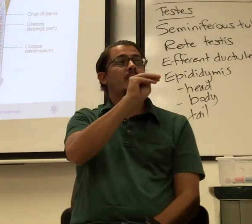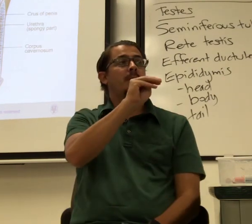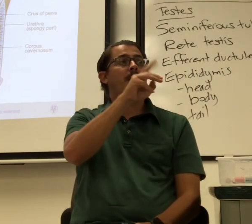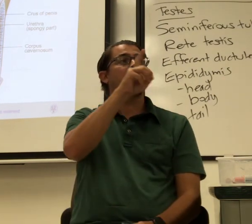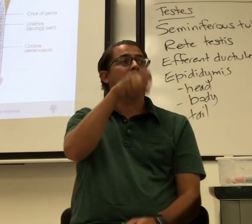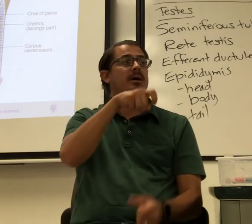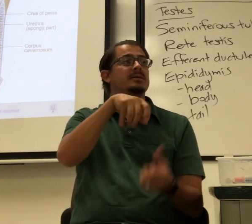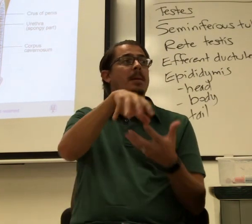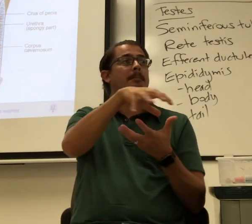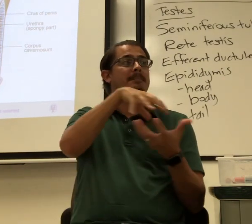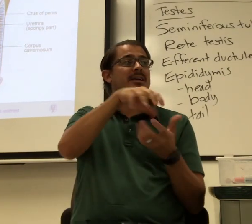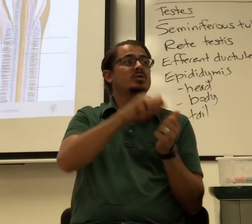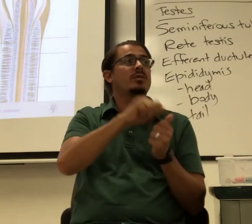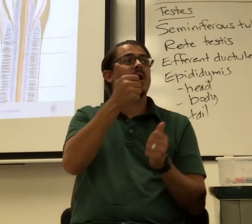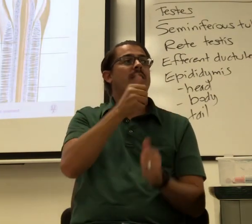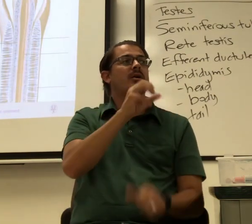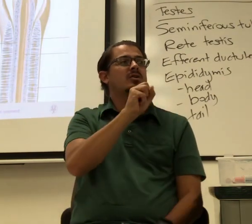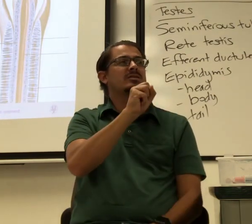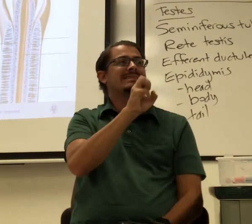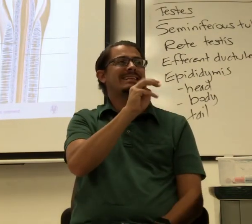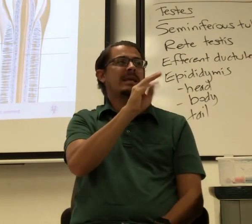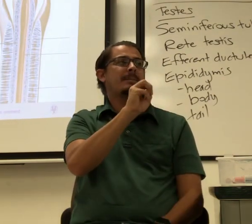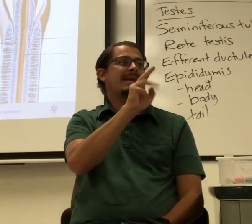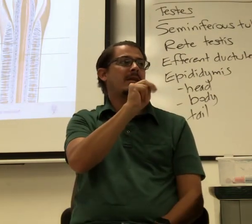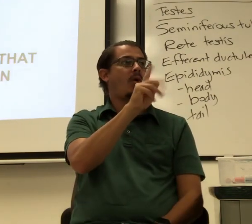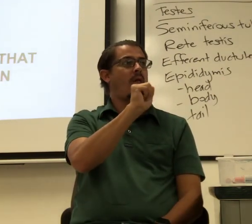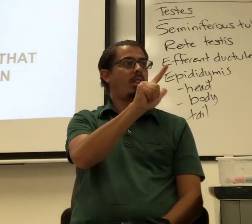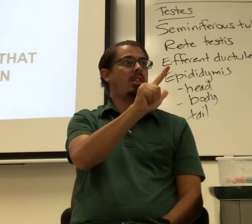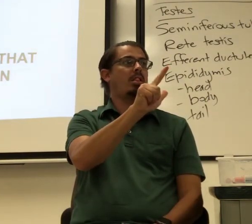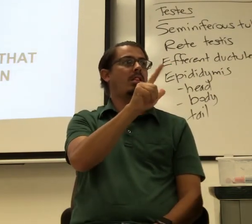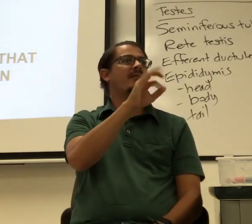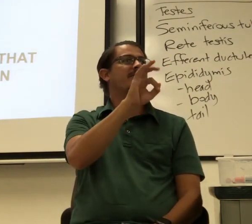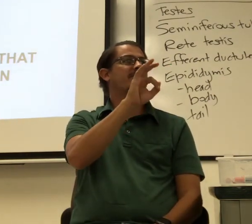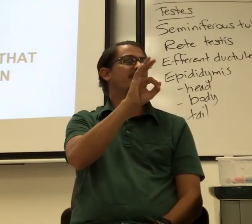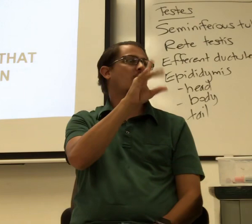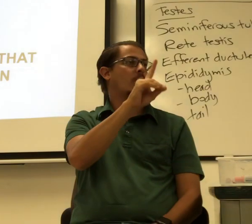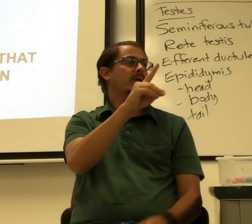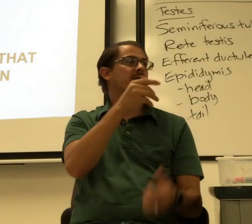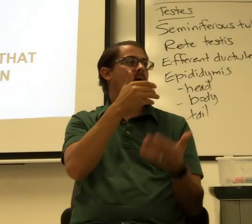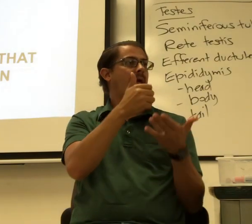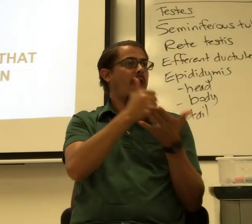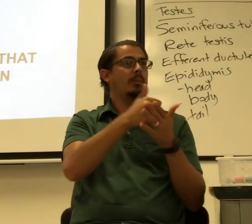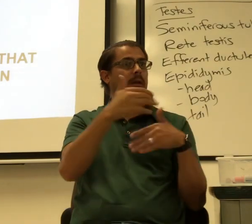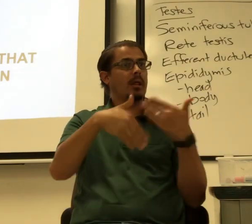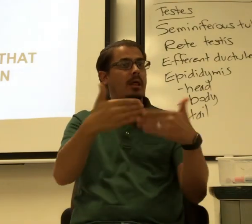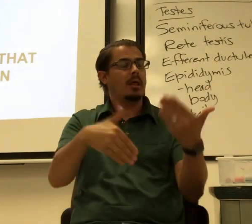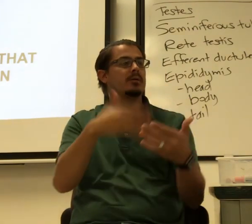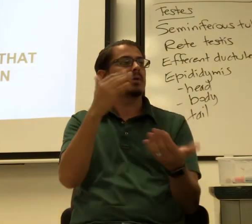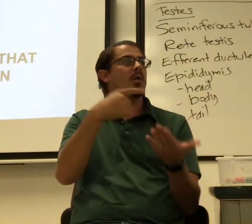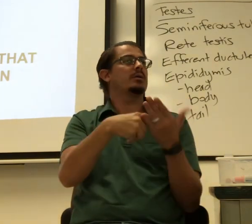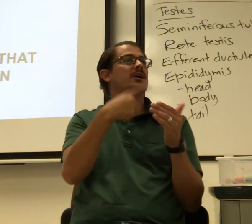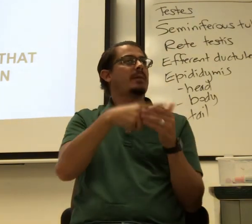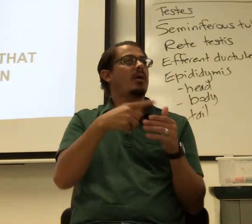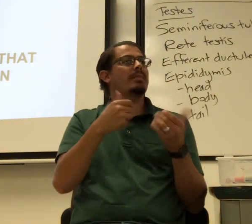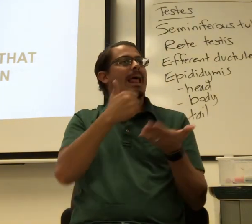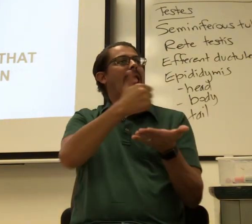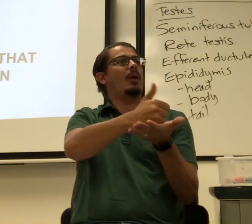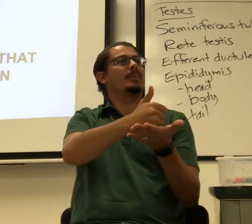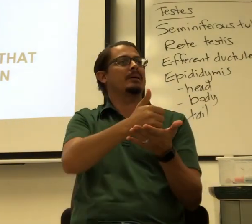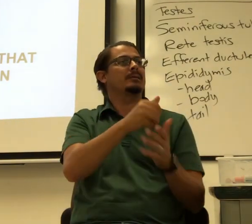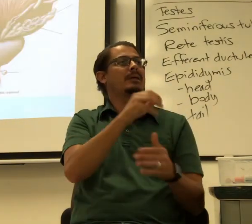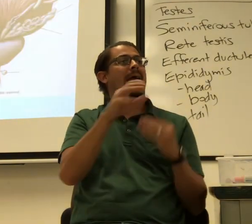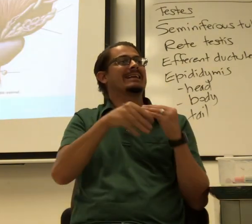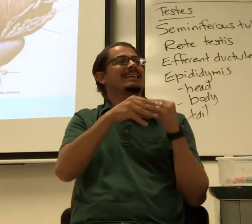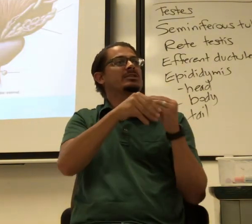mix with the other seminal fluids to help it along its way. So let's talk about the accessory glands that contribute to the semen